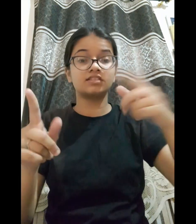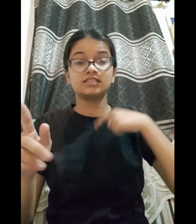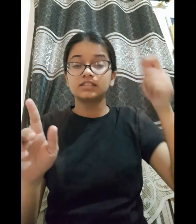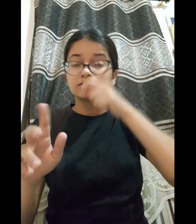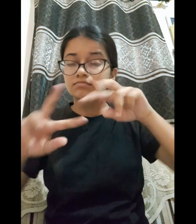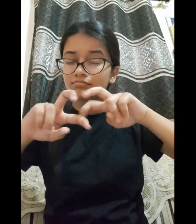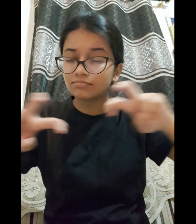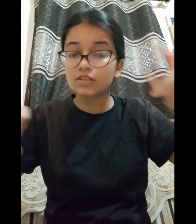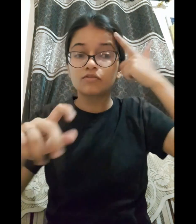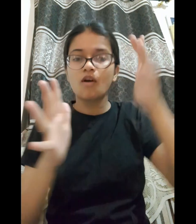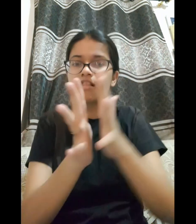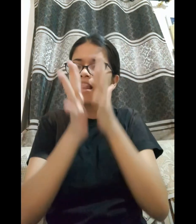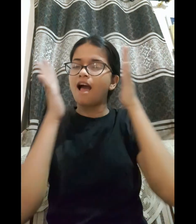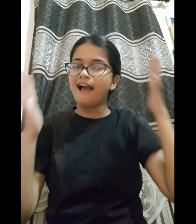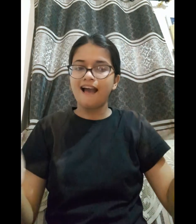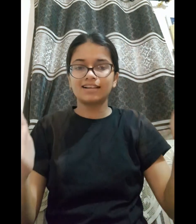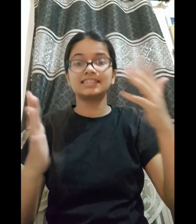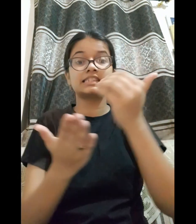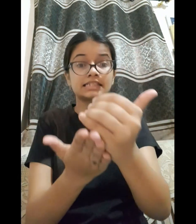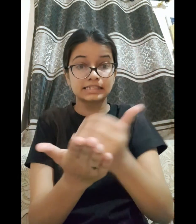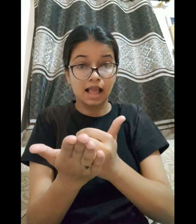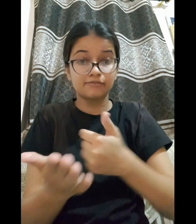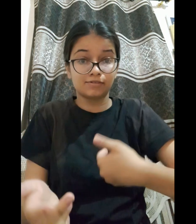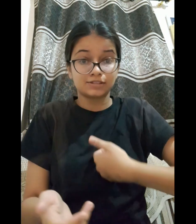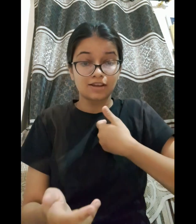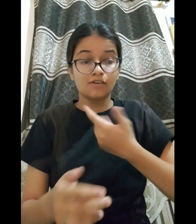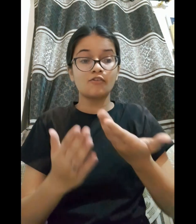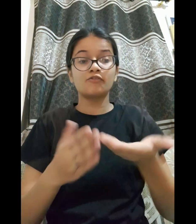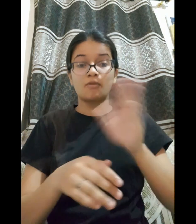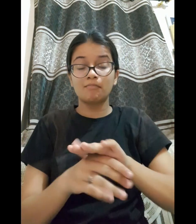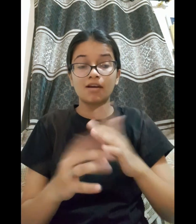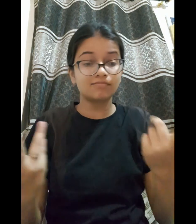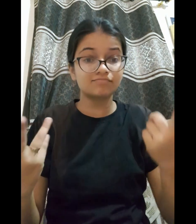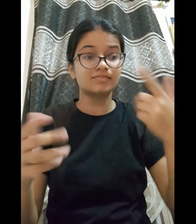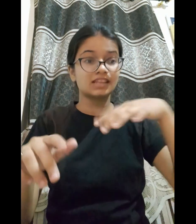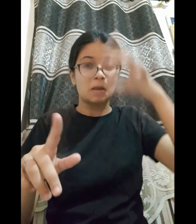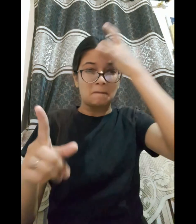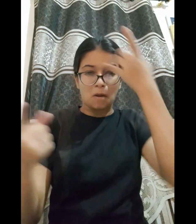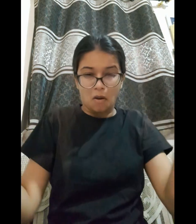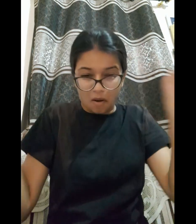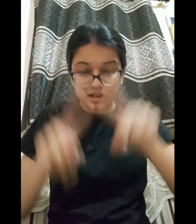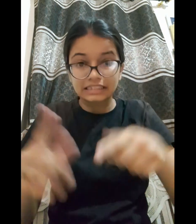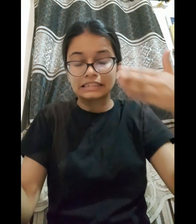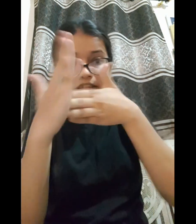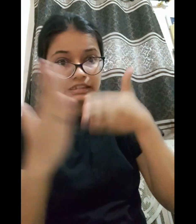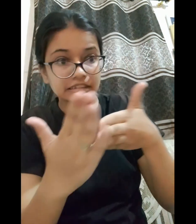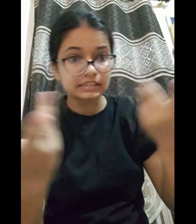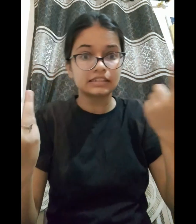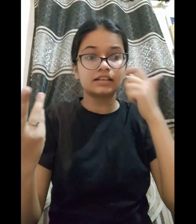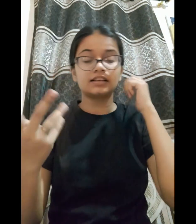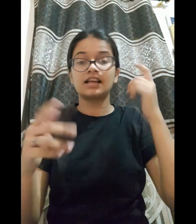been large. And to save yourself from the devastating consequences of